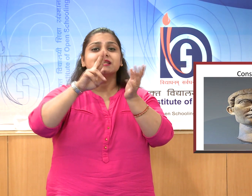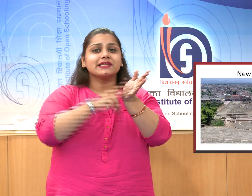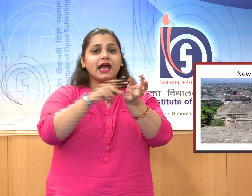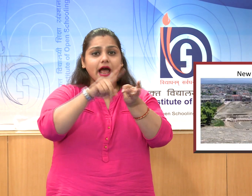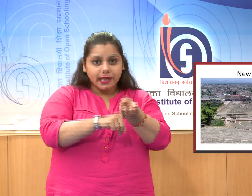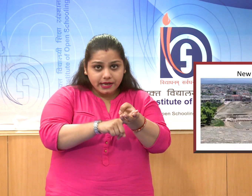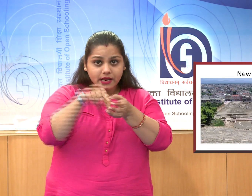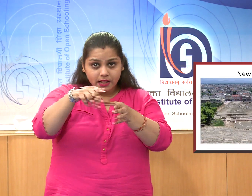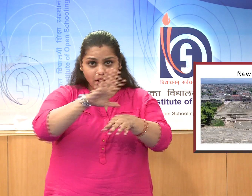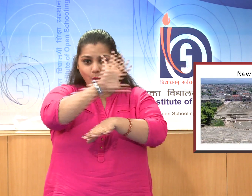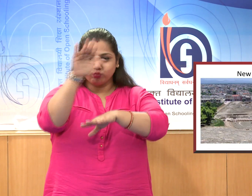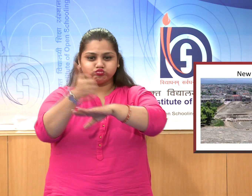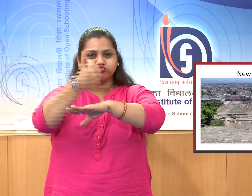had set up the new capital